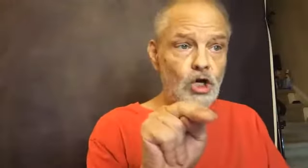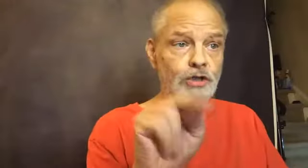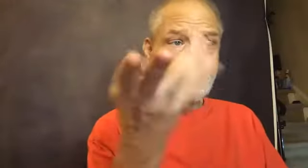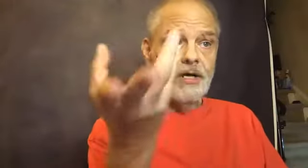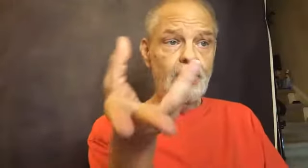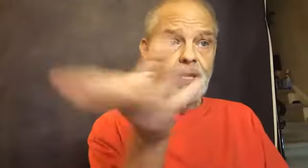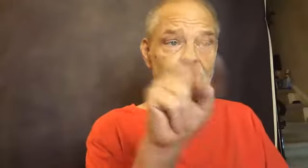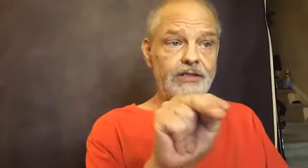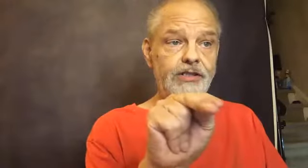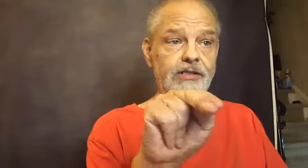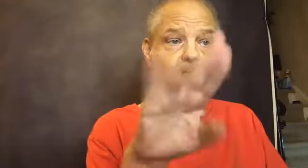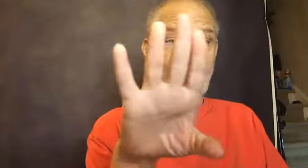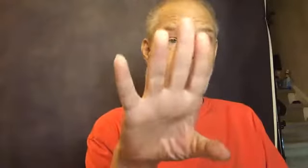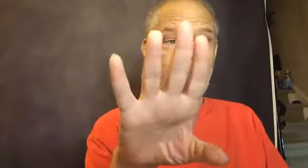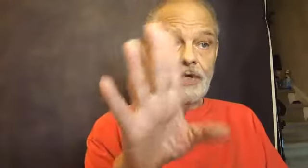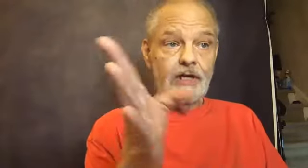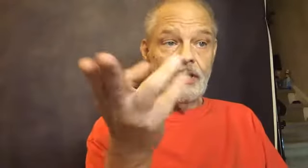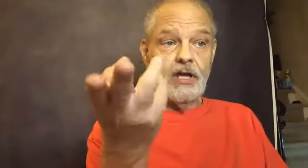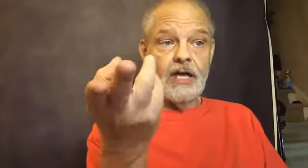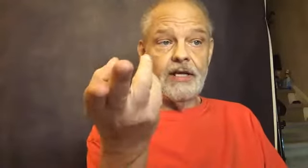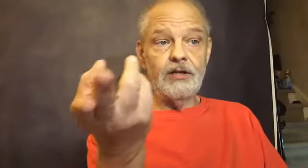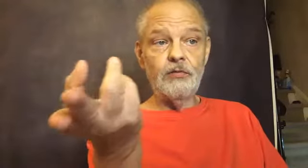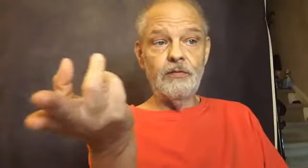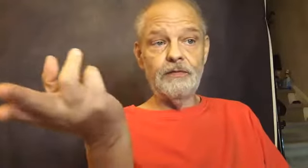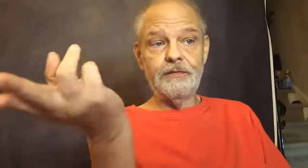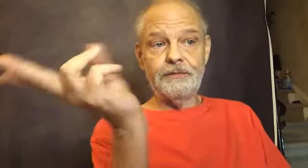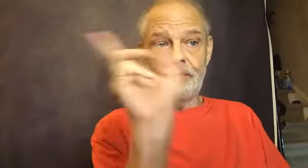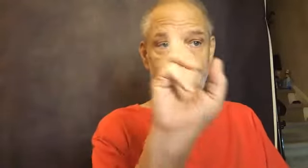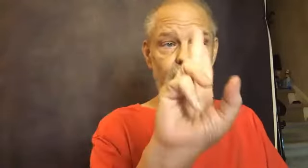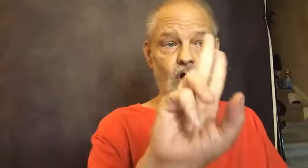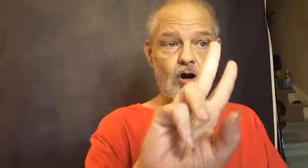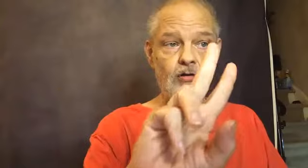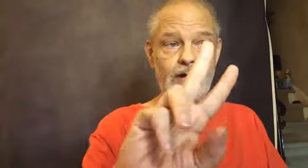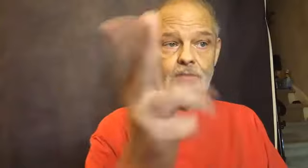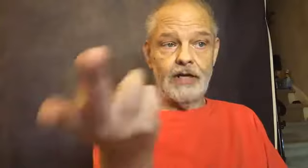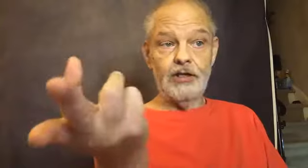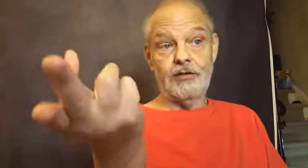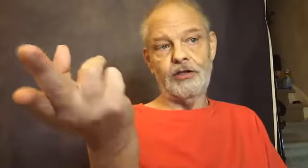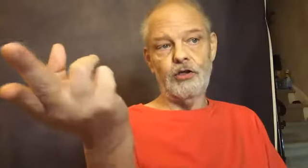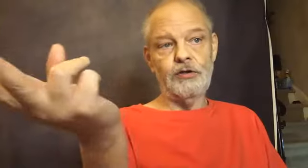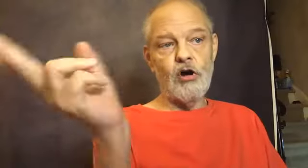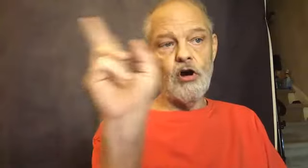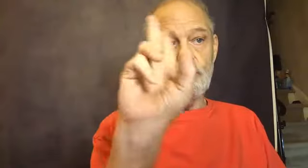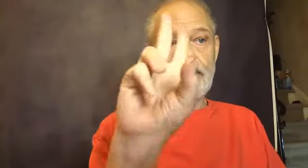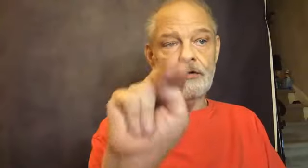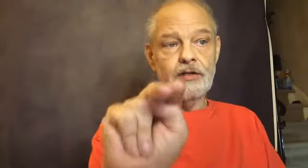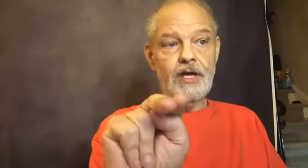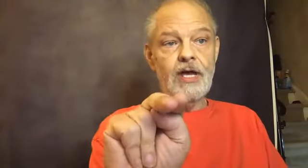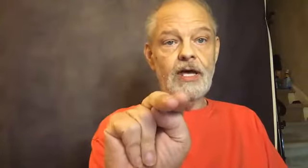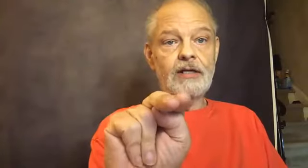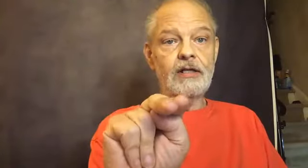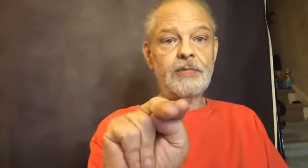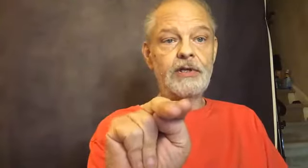Burn is just B, and then you flip the R around and the U and the R around and end up in the